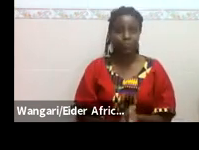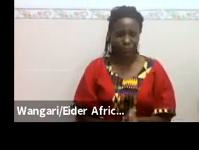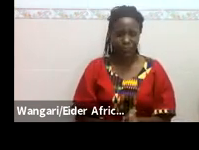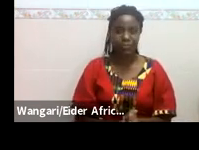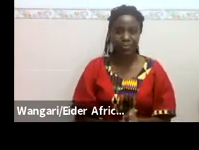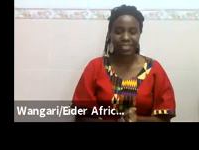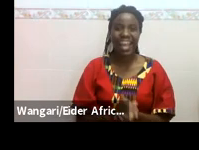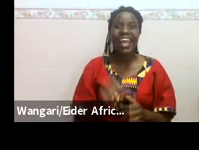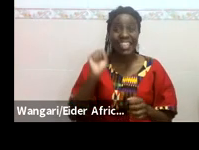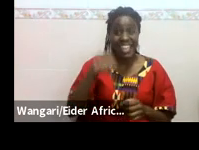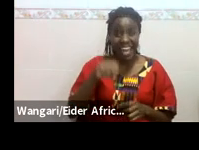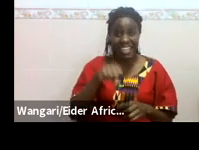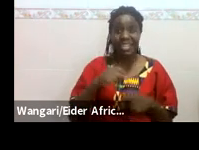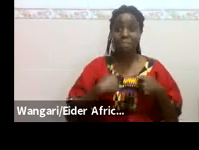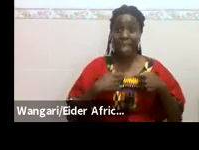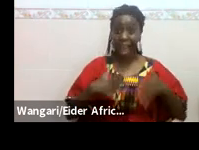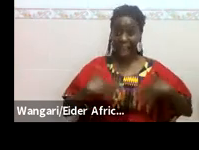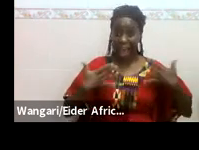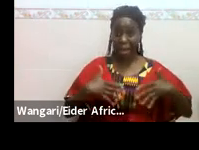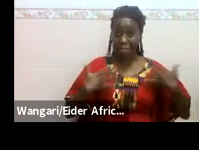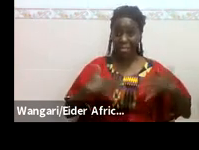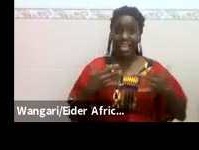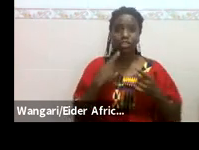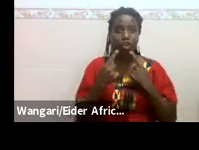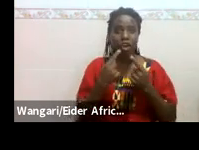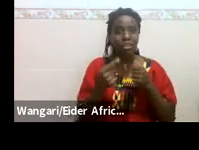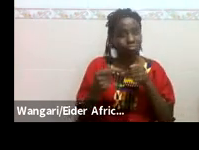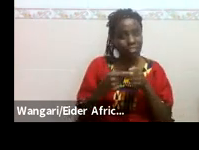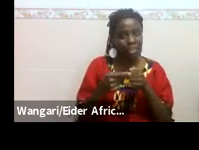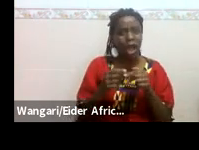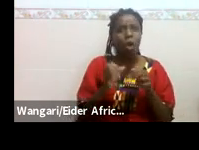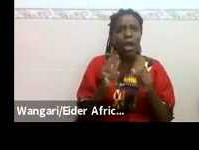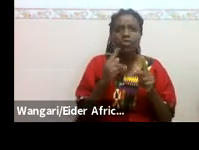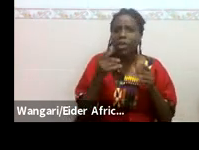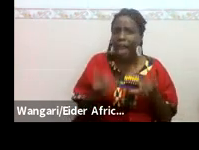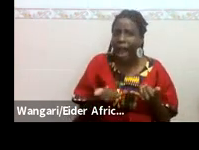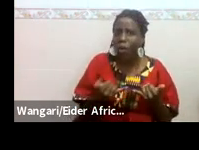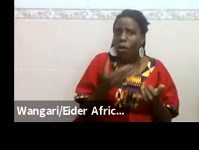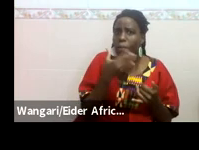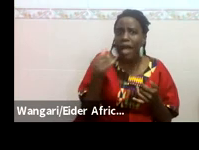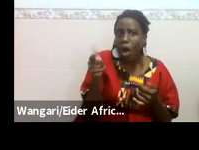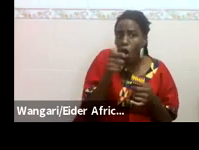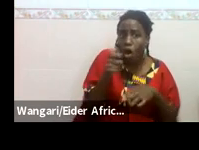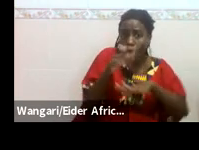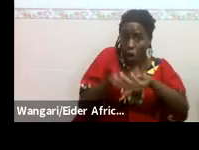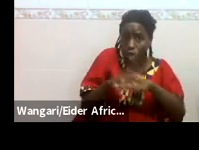Yeah, I'm happy to speak to this briefly. Do you want me to leave my video off? Is that better for everyone, or put it on?